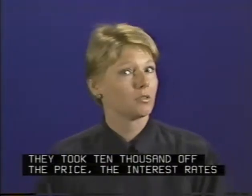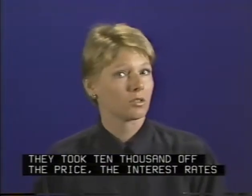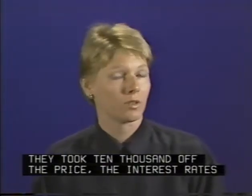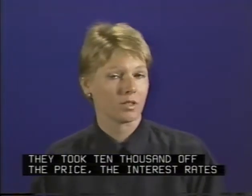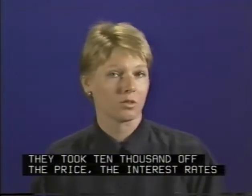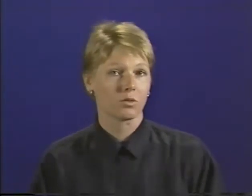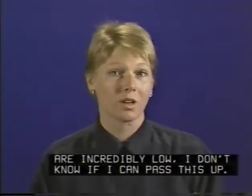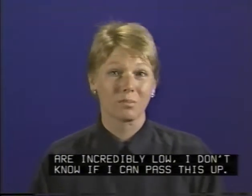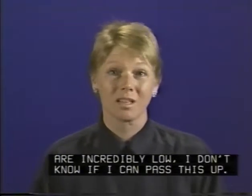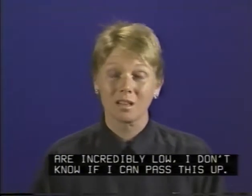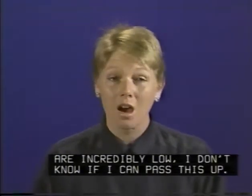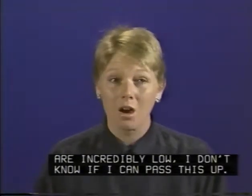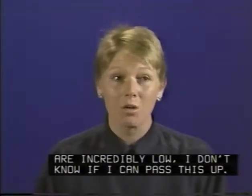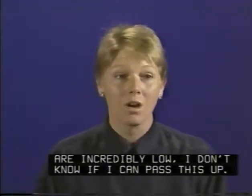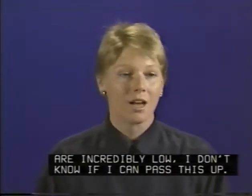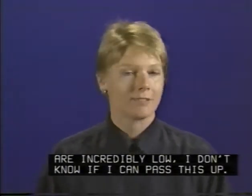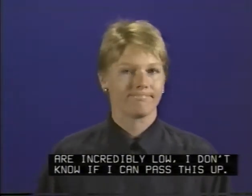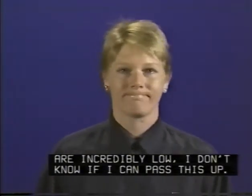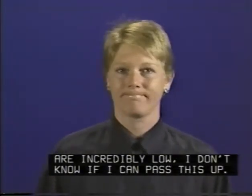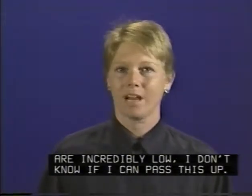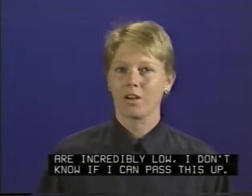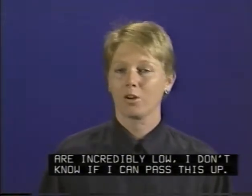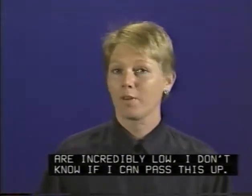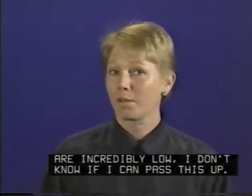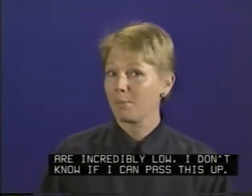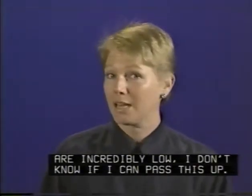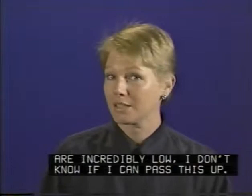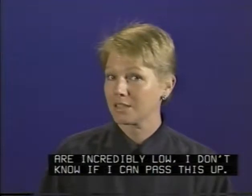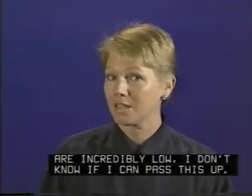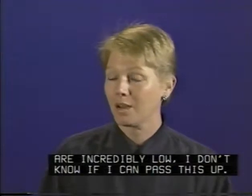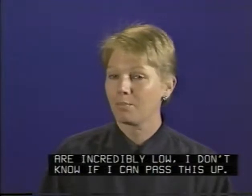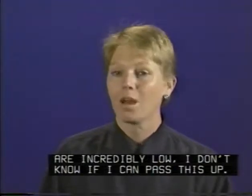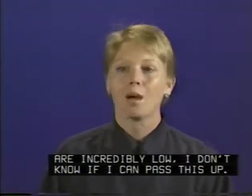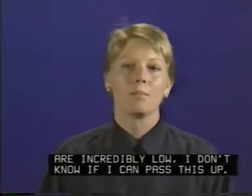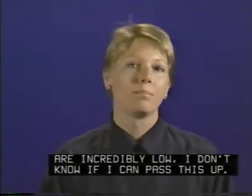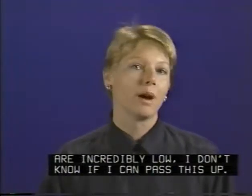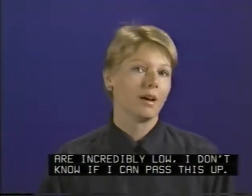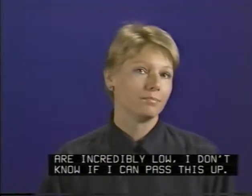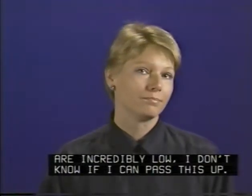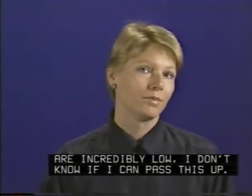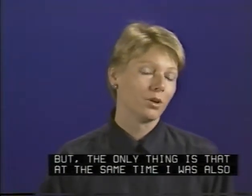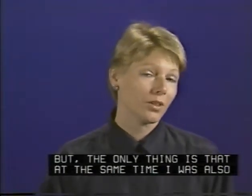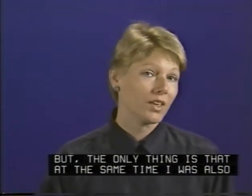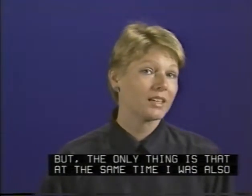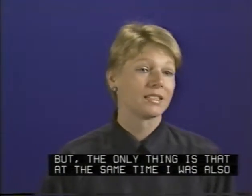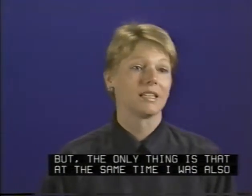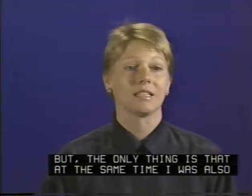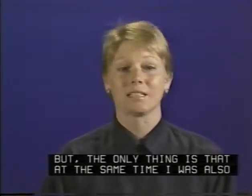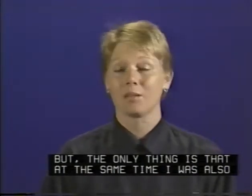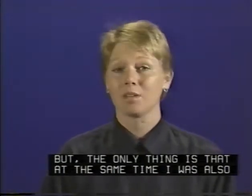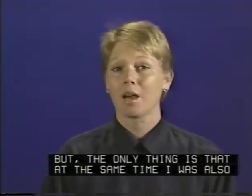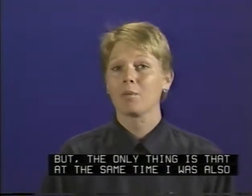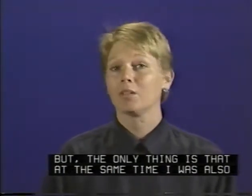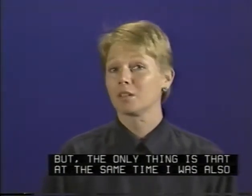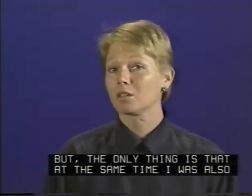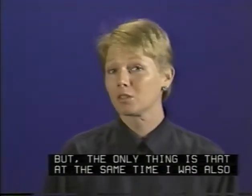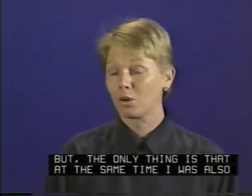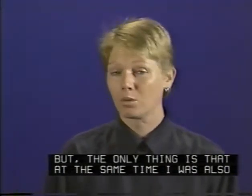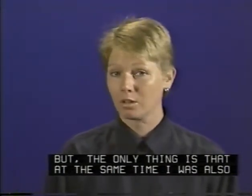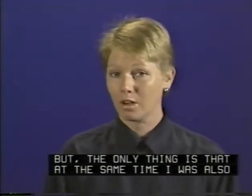interest rates are incredibly low. I don't know if I can pass this up. But the only thing is that at the same time, I was also